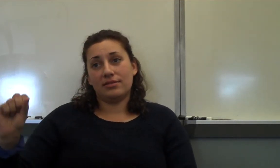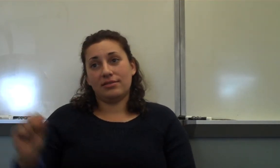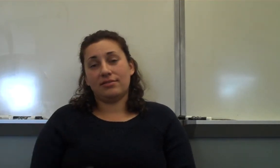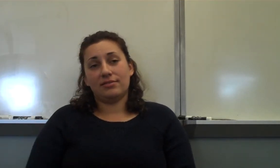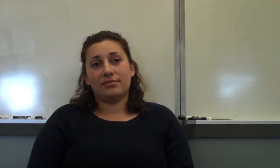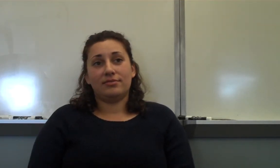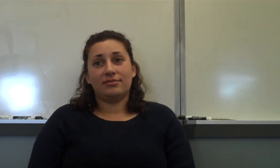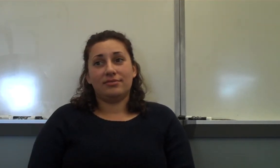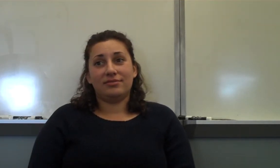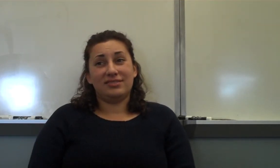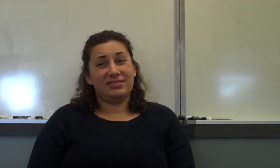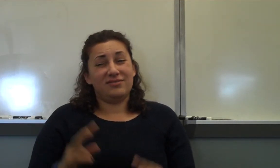That's a very small number.